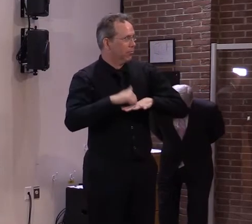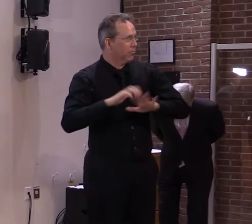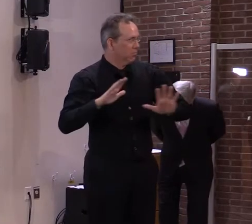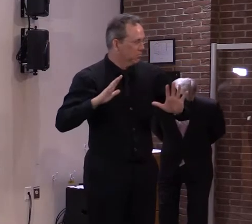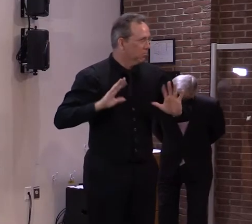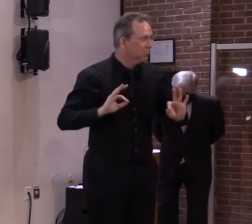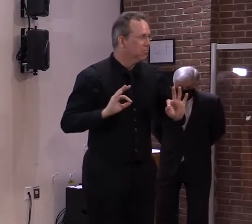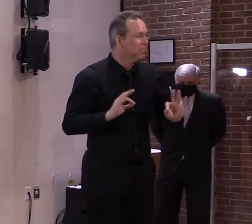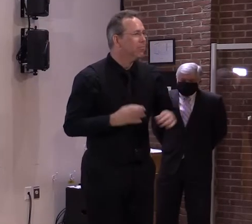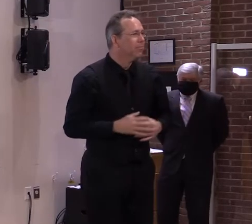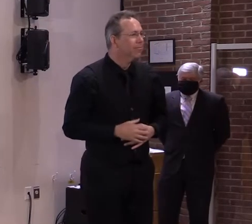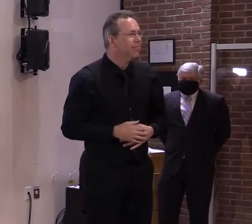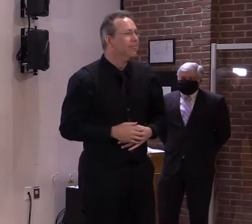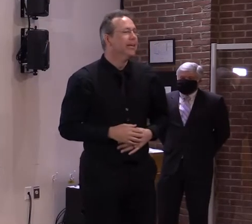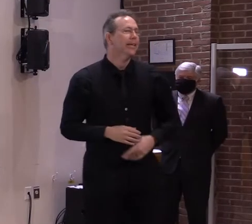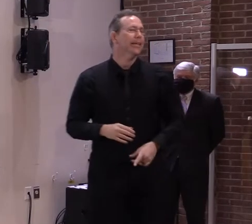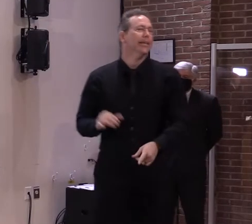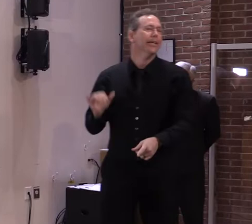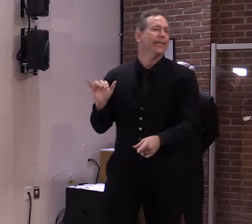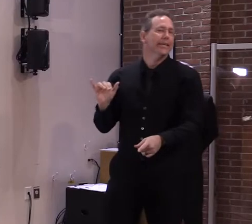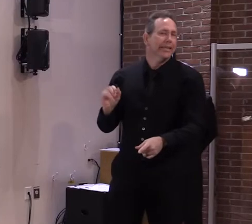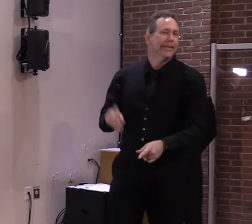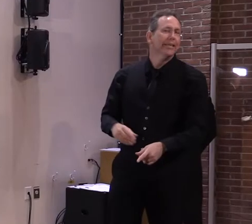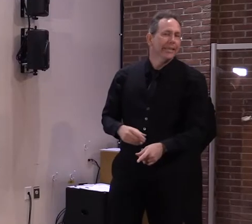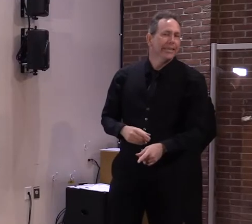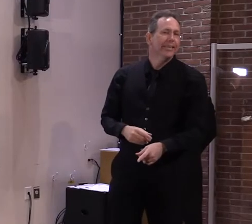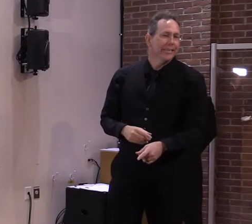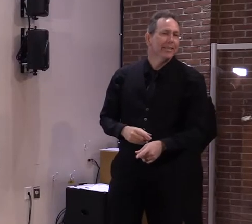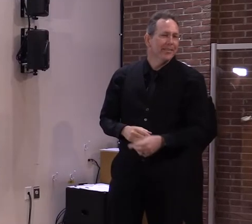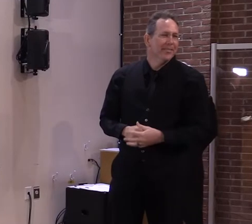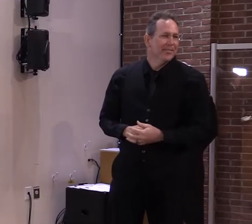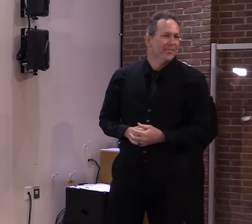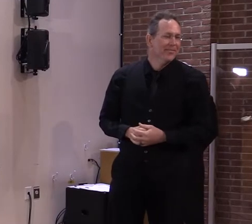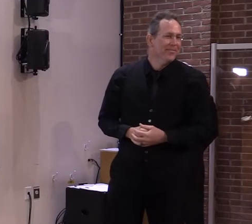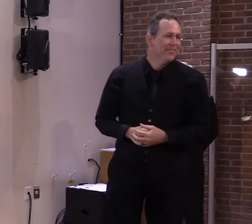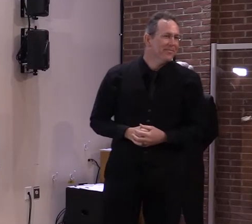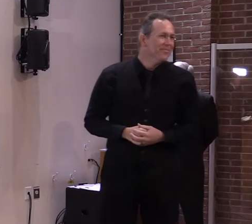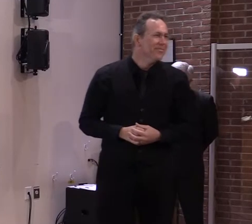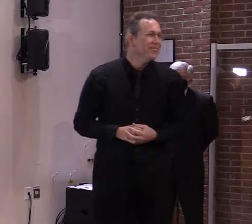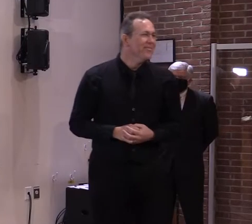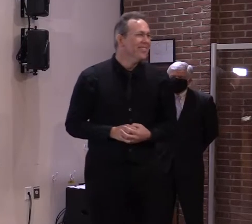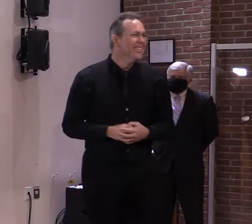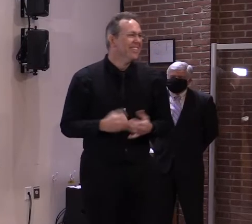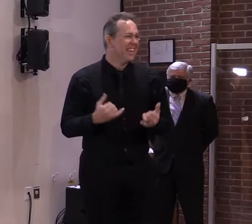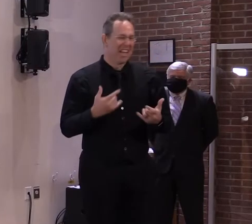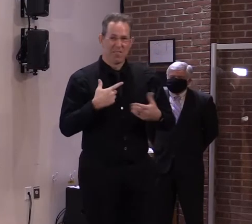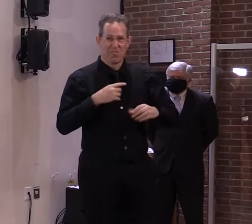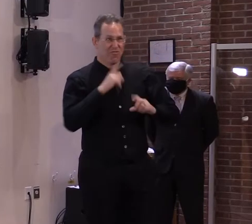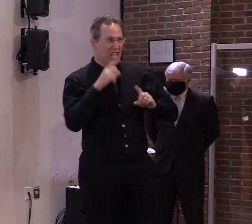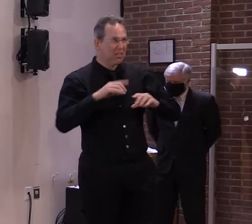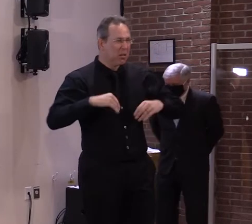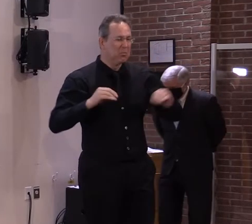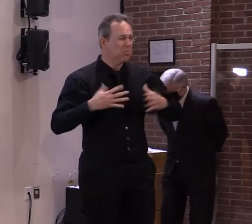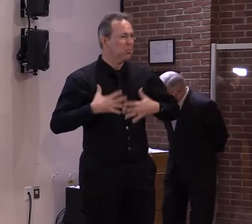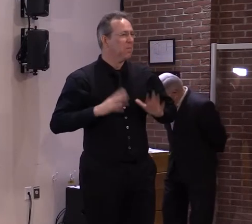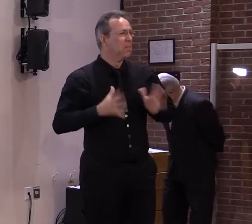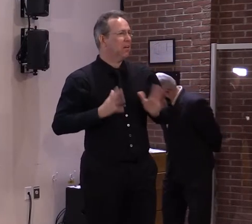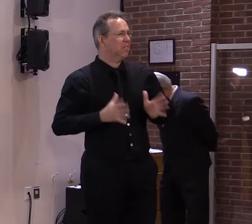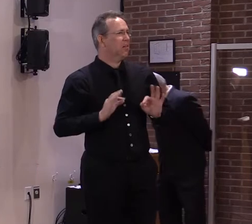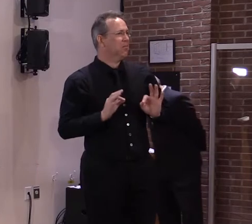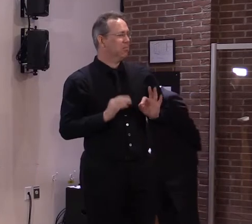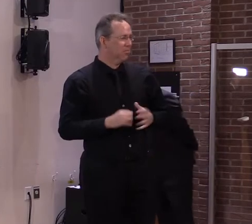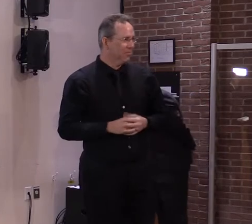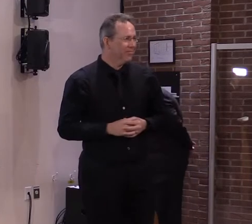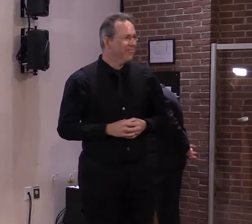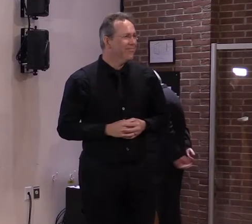Oh, well, they suspect at this point you probably won't. I was wondering, you know, the gathering, I was looking at the May 1st